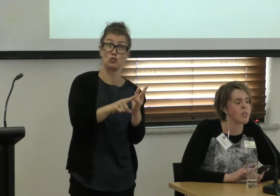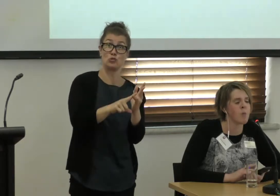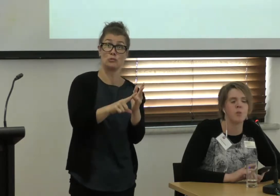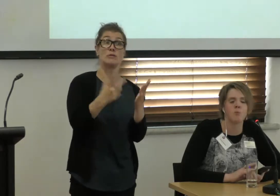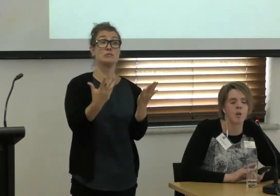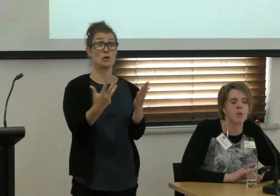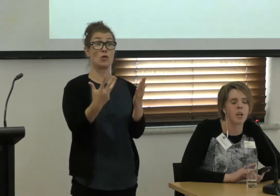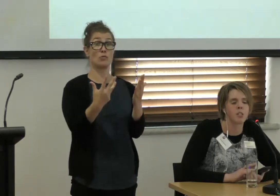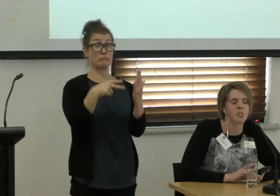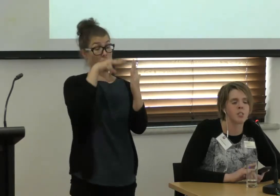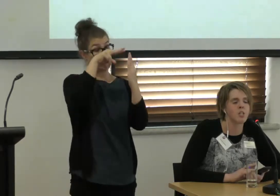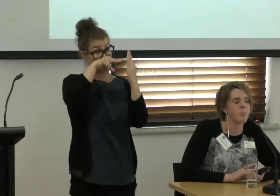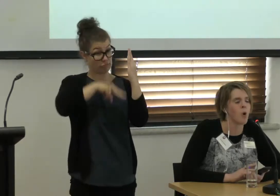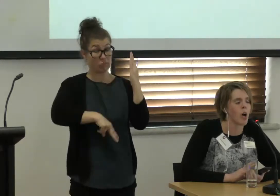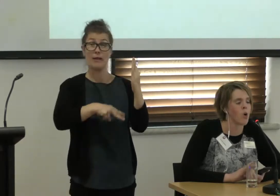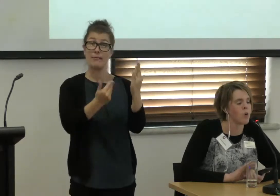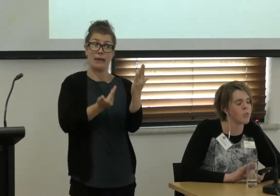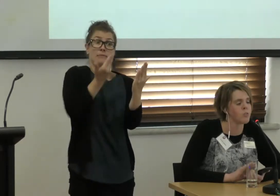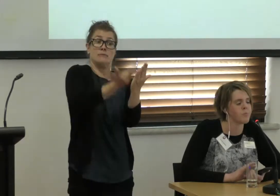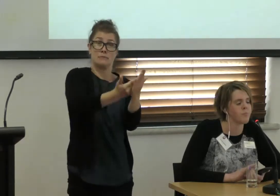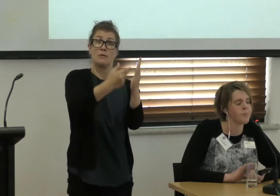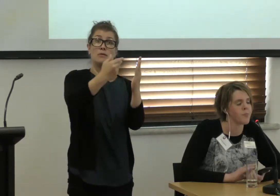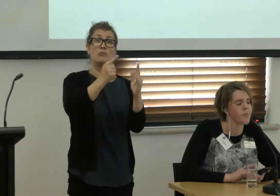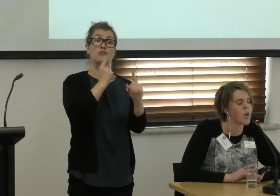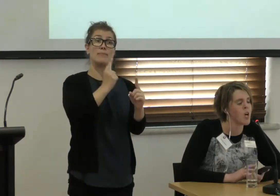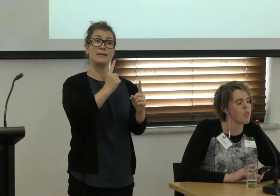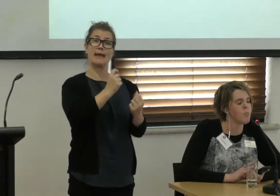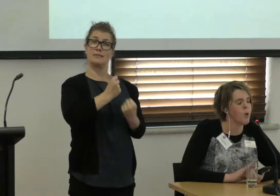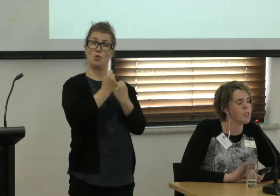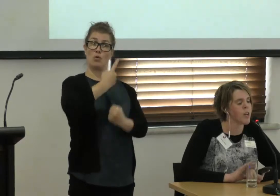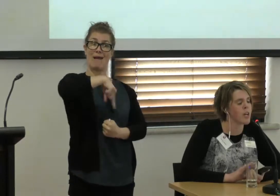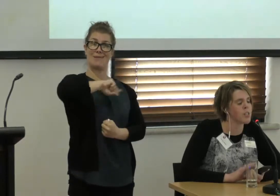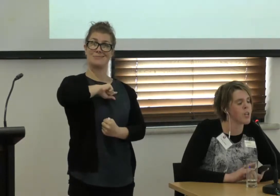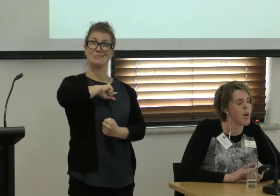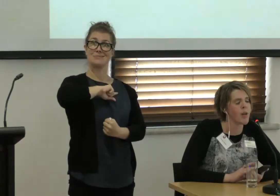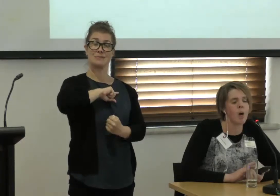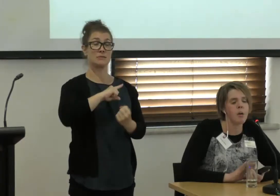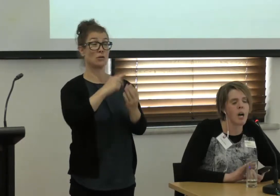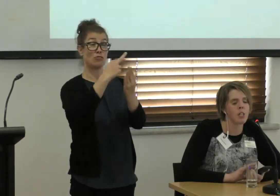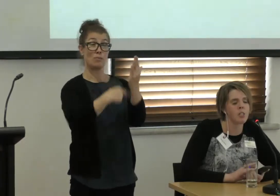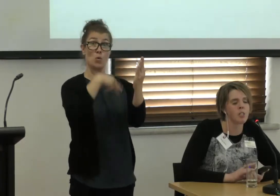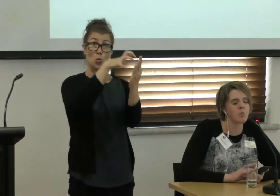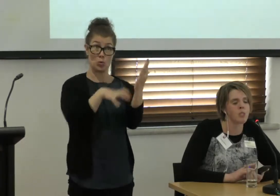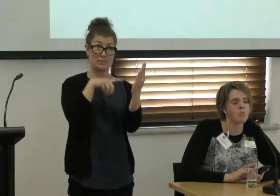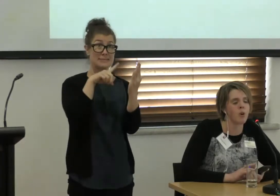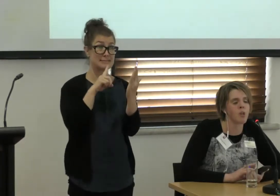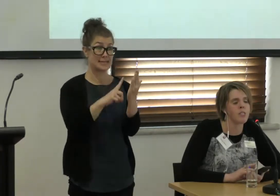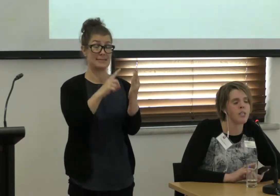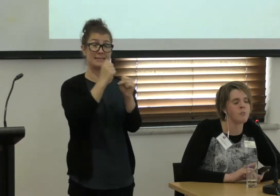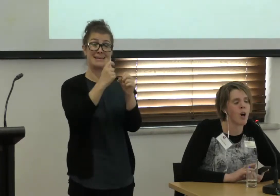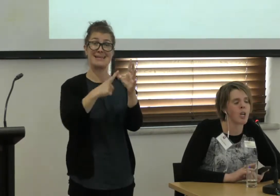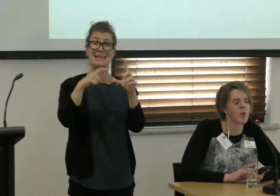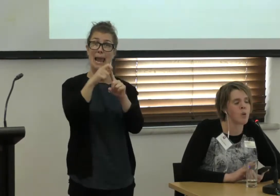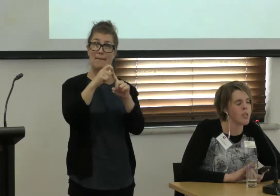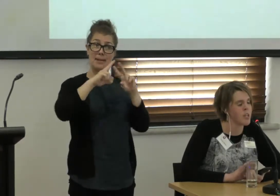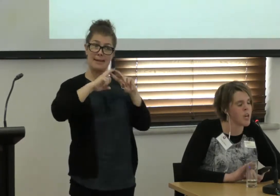makes a couple of recommendations that support our cause. The report states A gap analysis, which involves